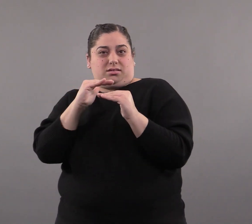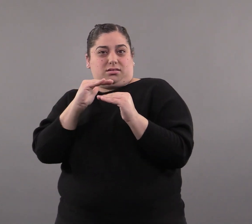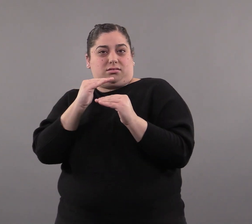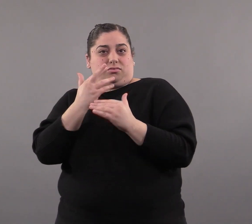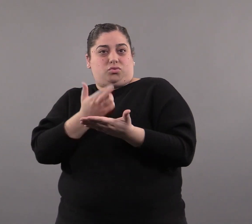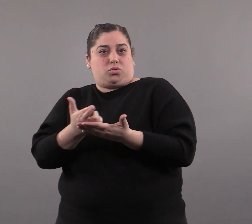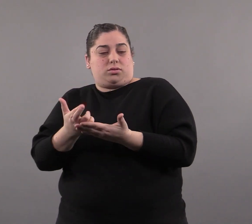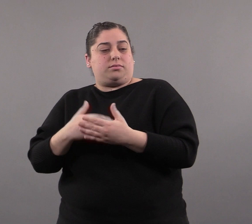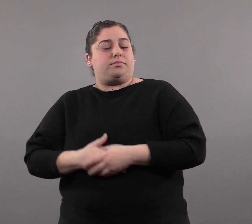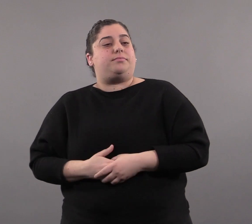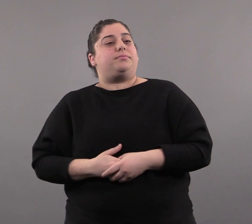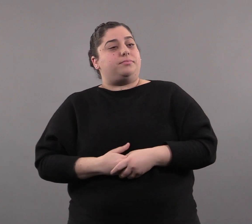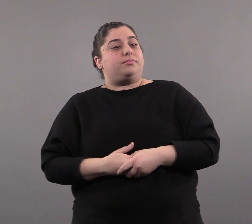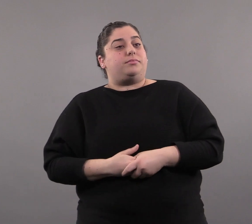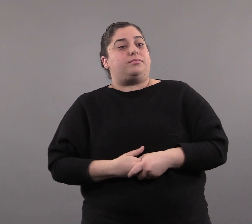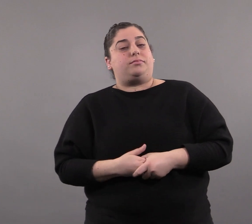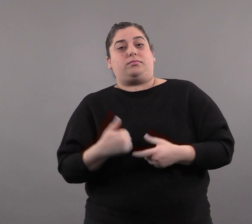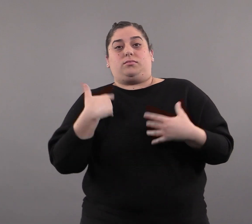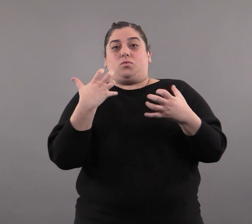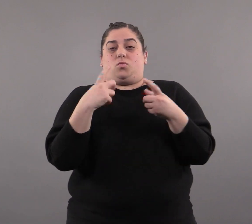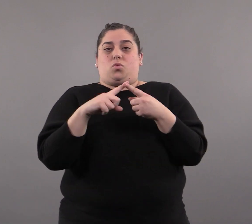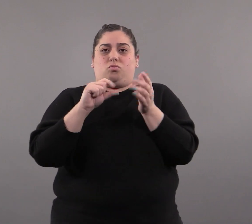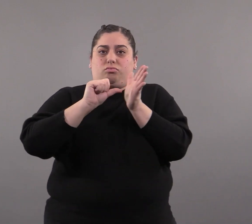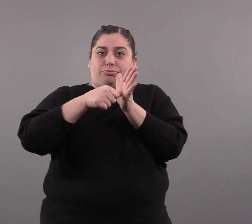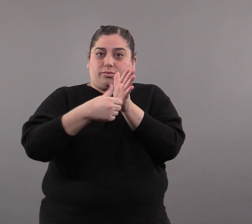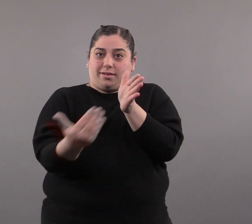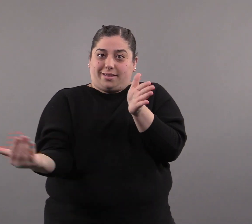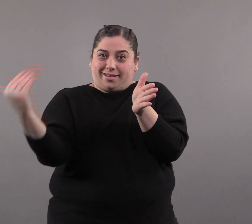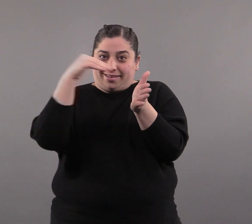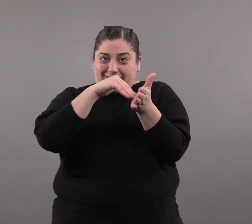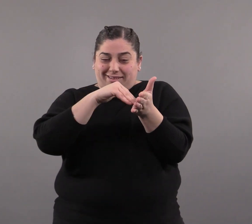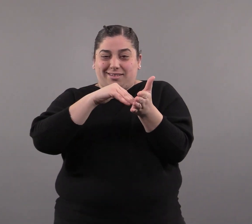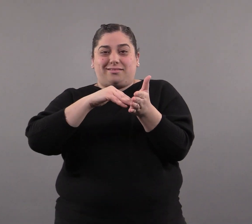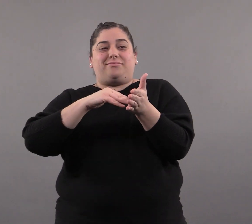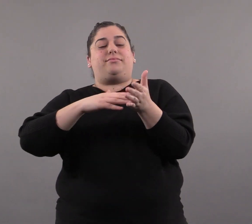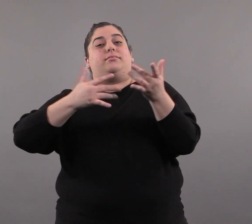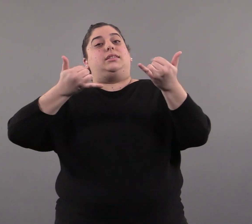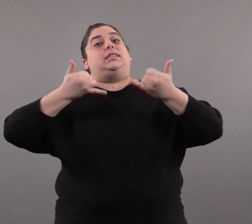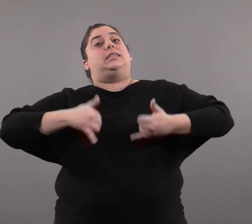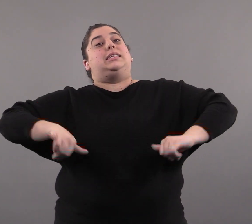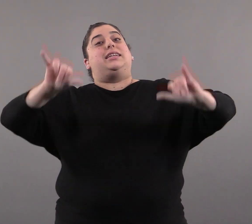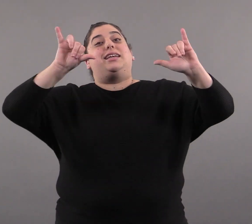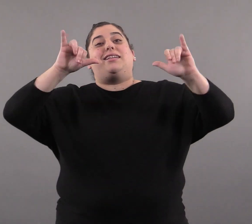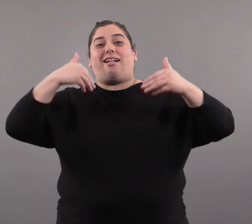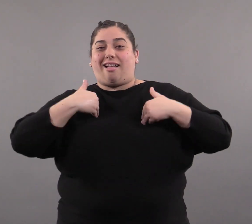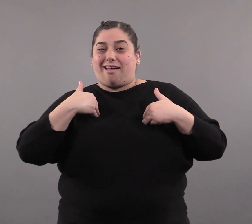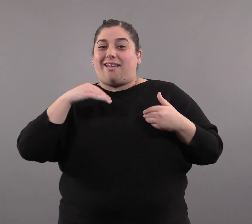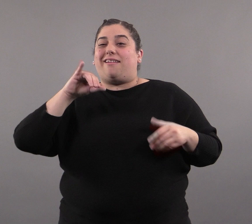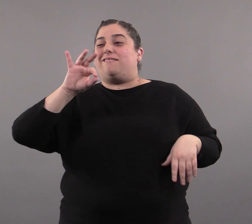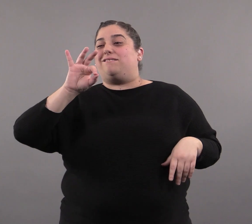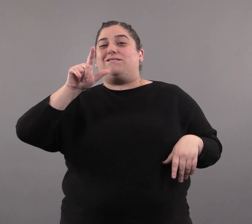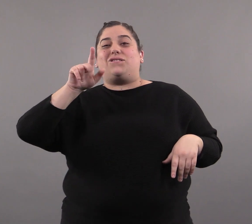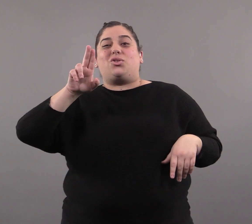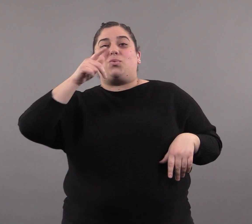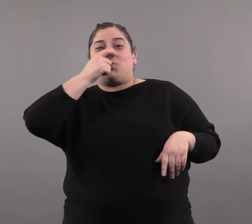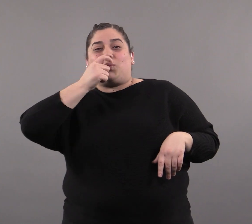folks, we are still in the midst of the influenza season. We still have